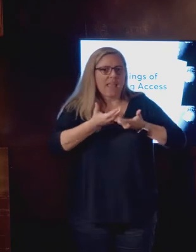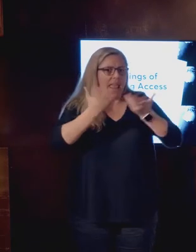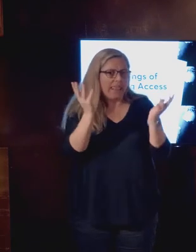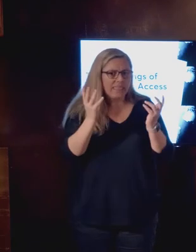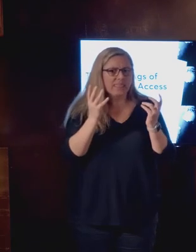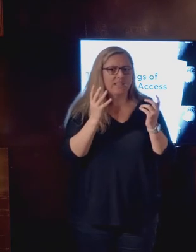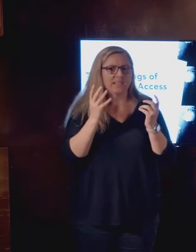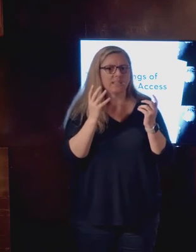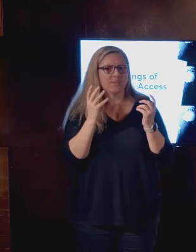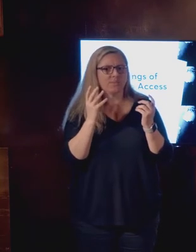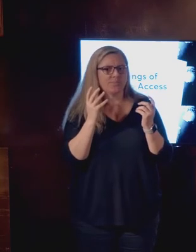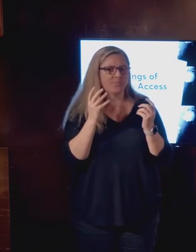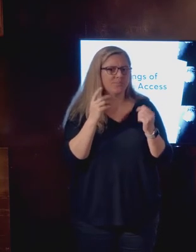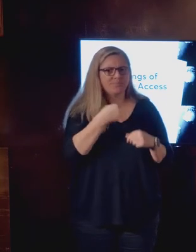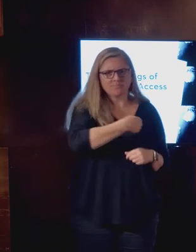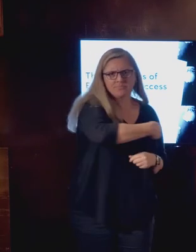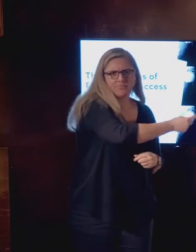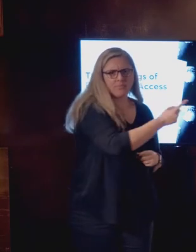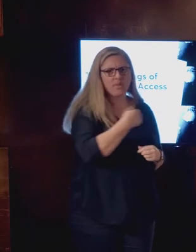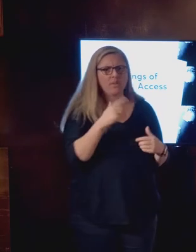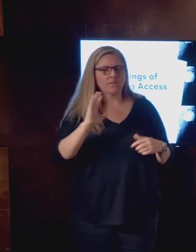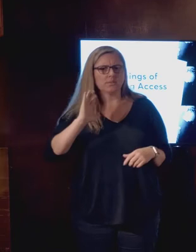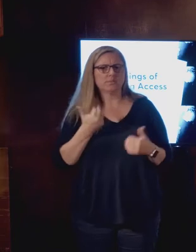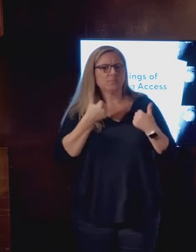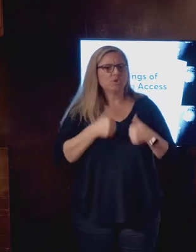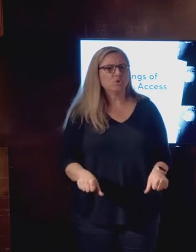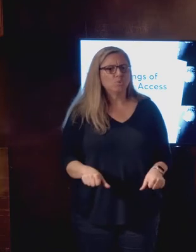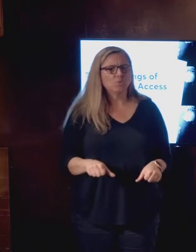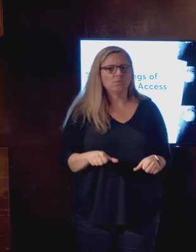that either of you, any of you have used to kind of